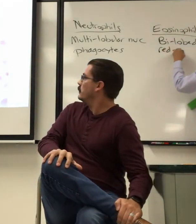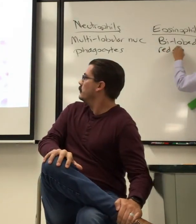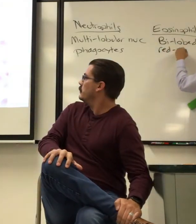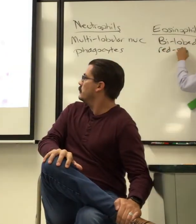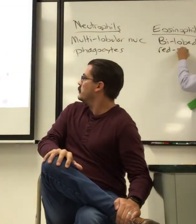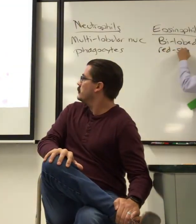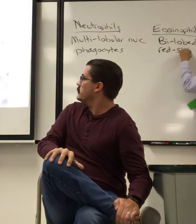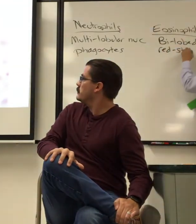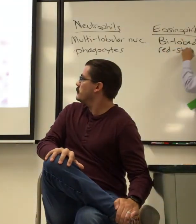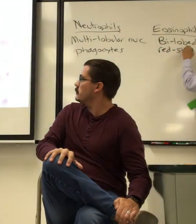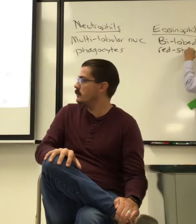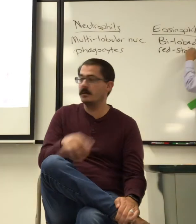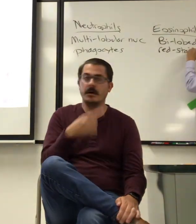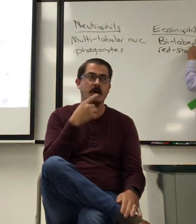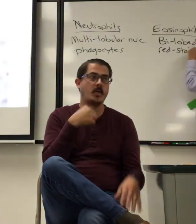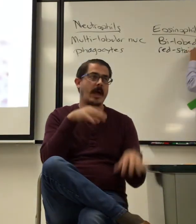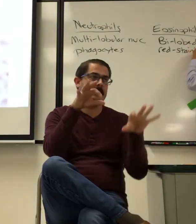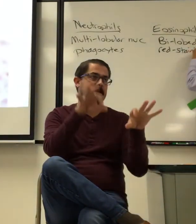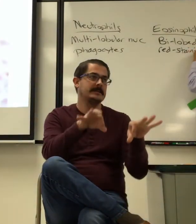Red staining,